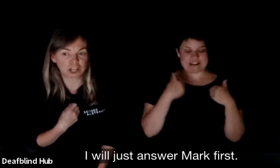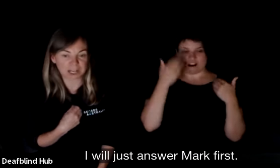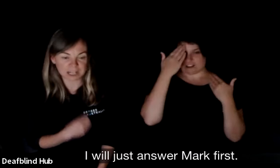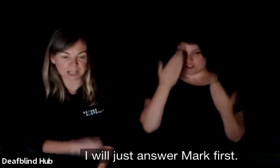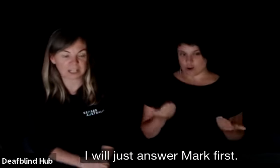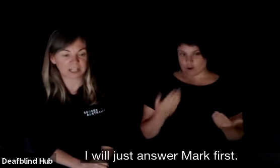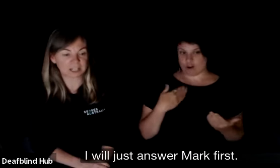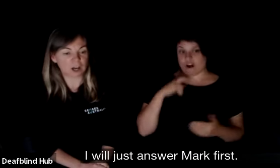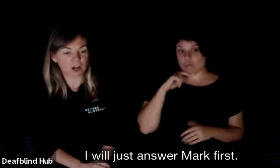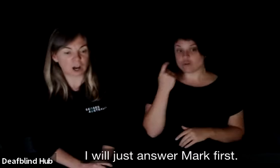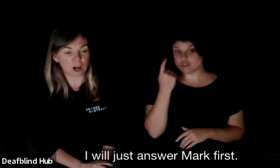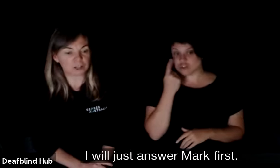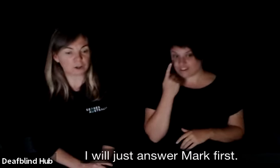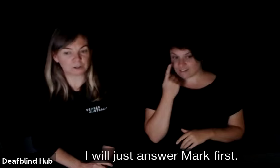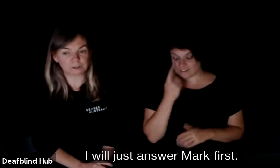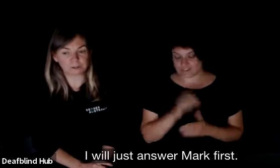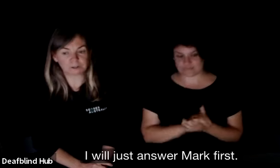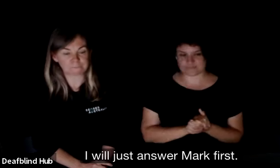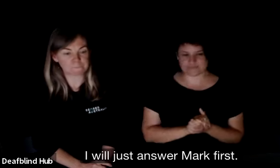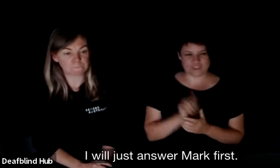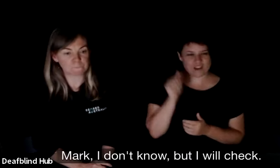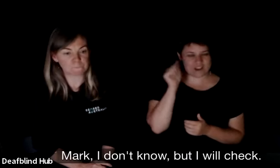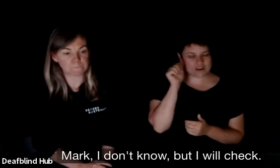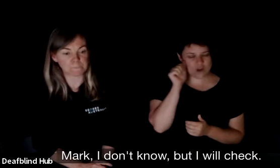will check. I know,